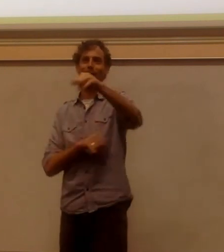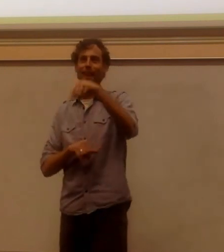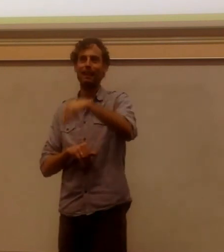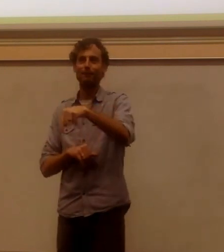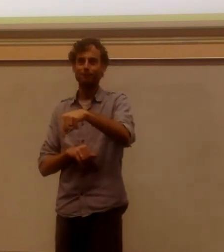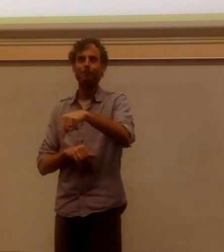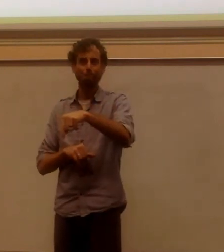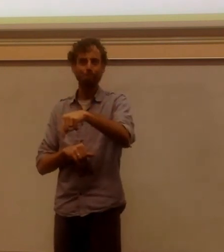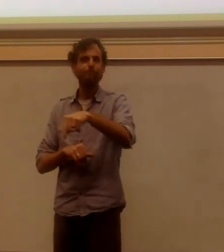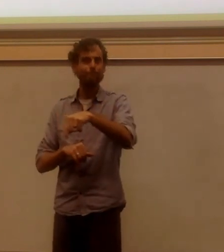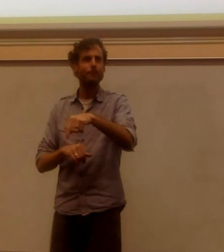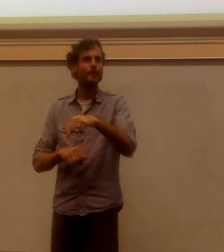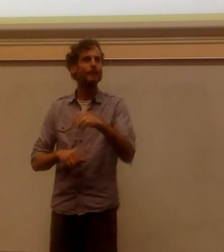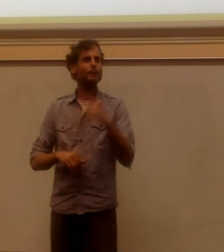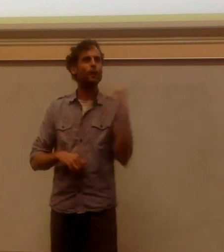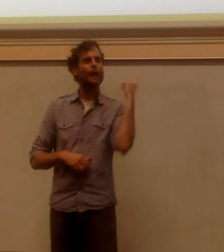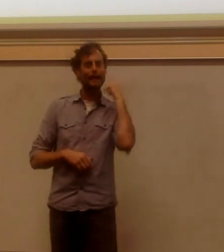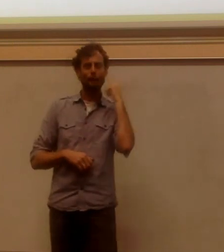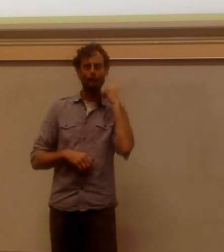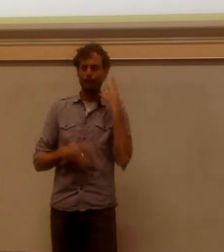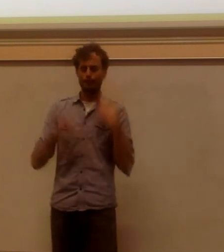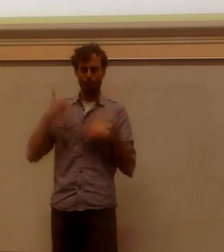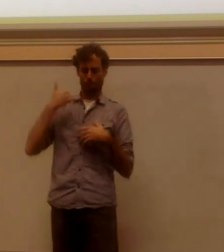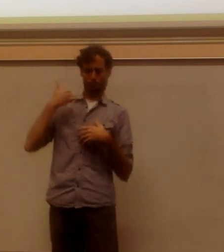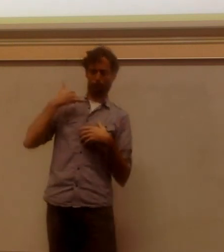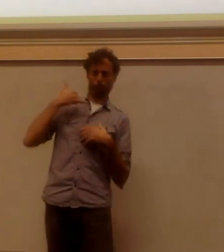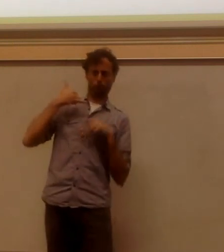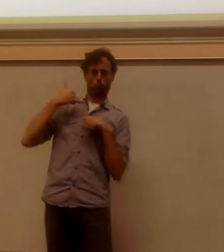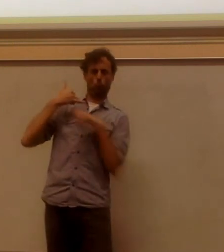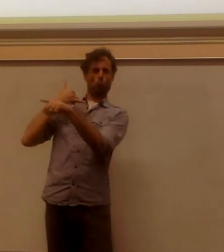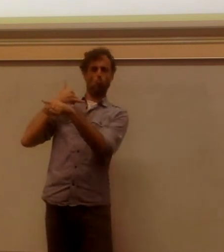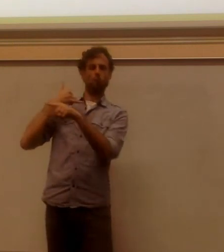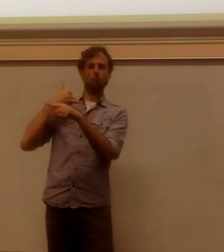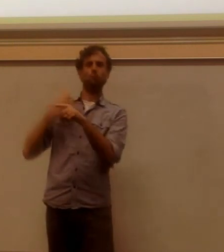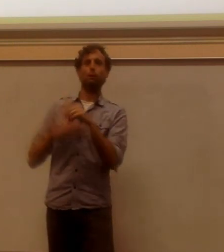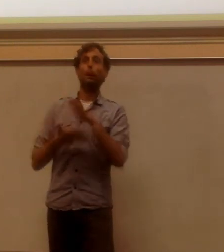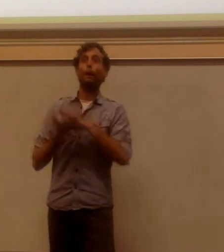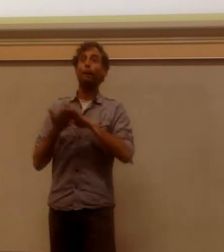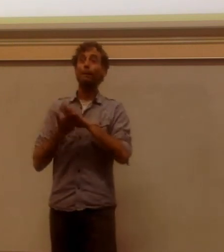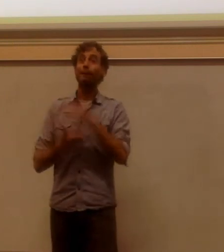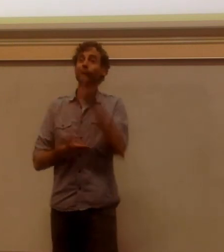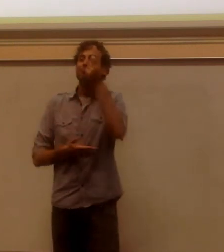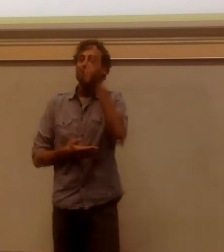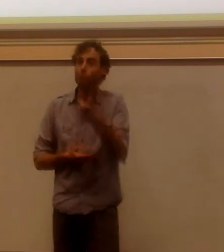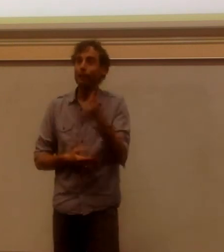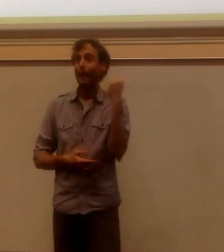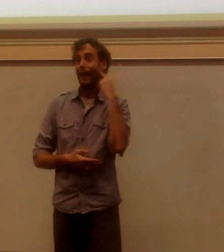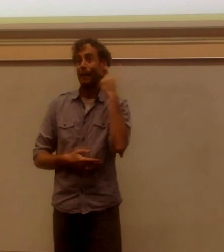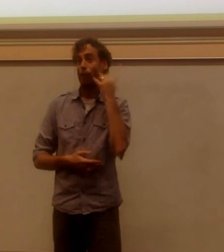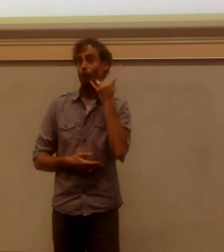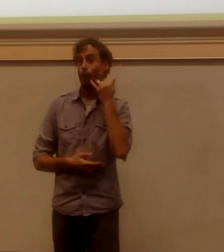Research has also shown that hearing call receivers also are not comfortable with text relay